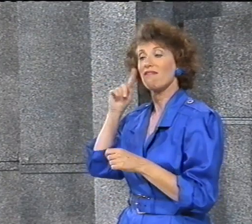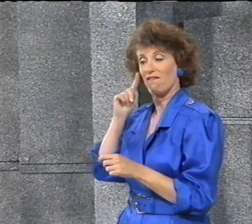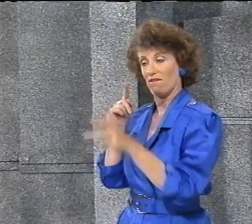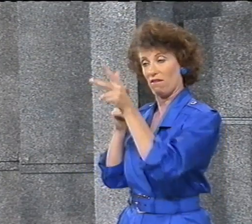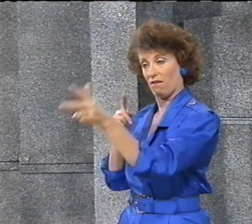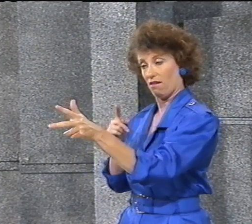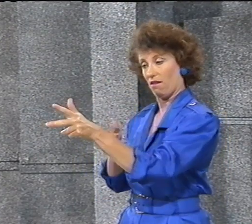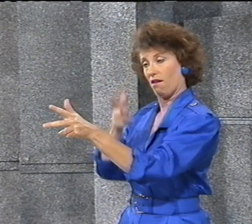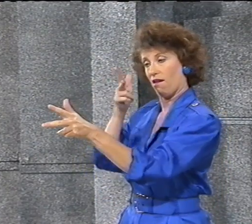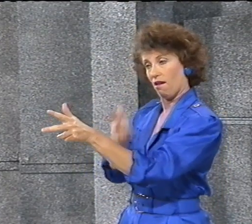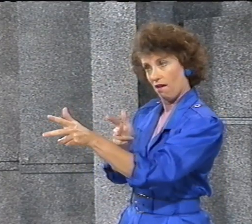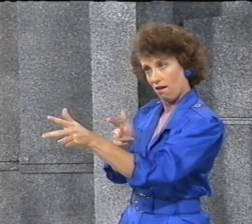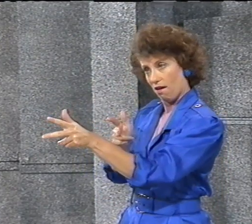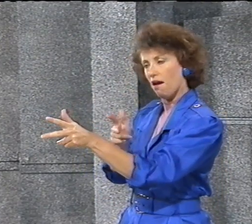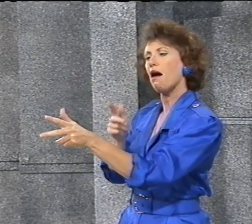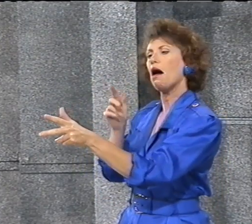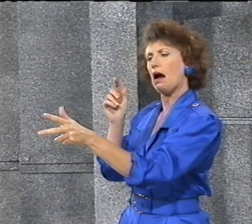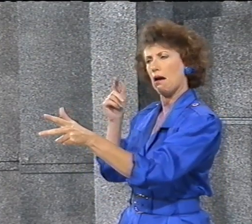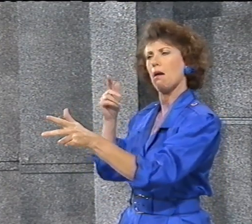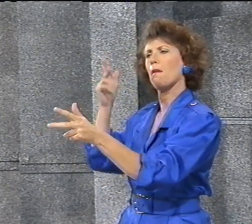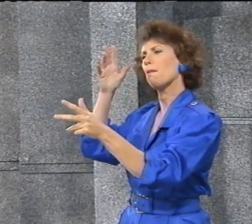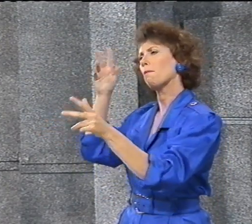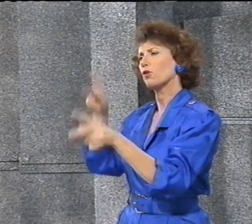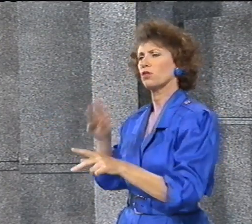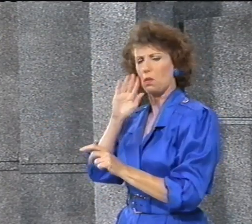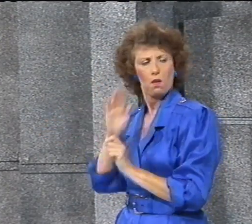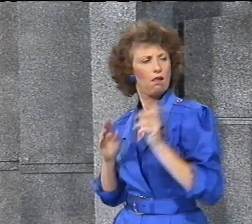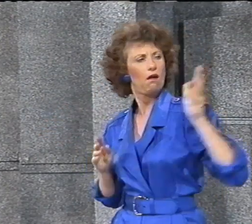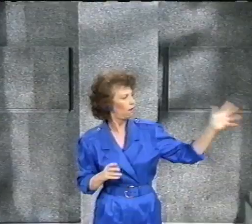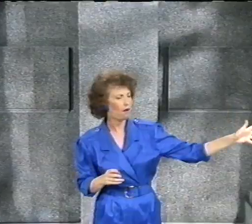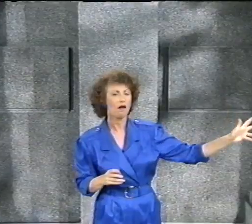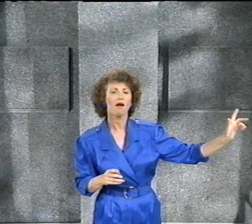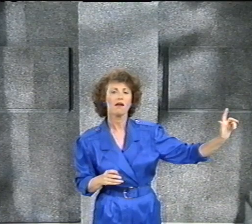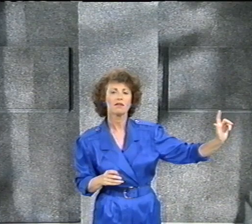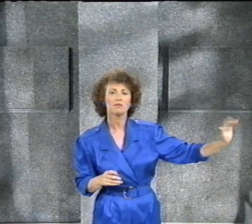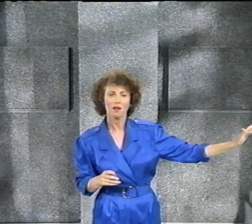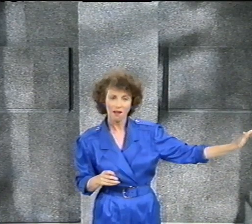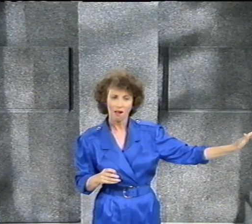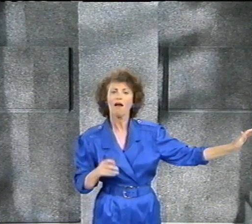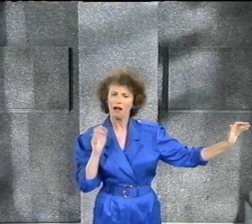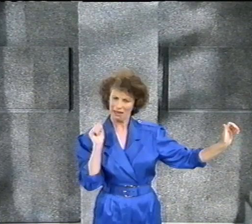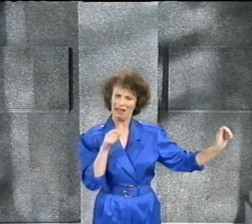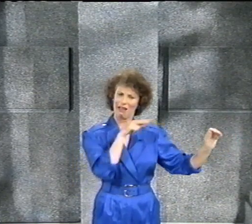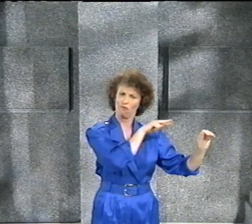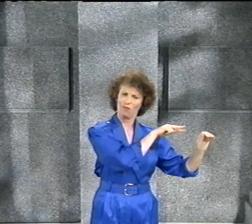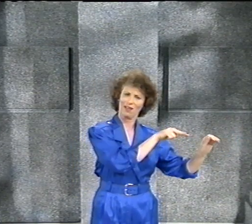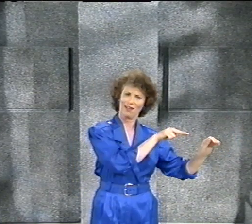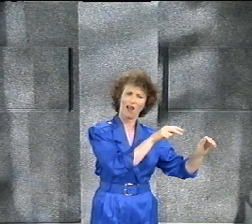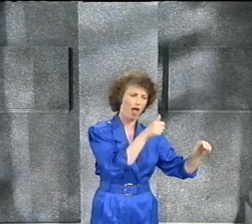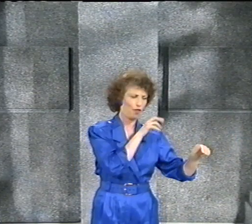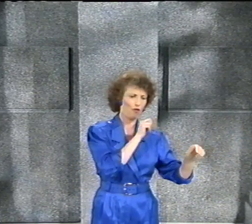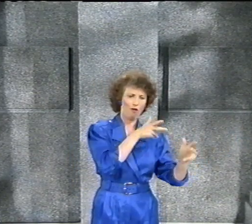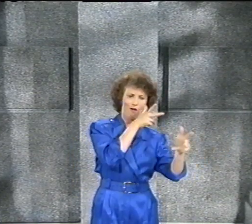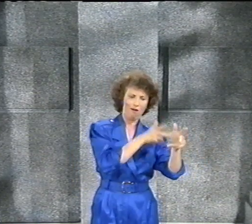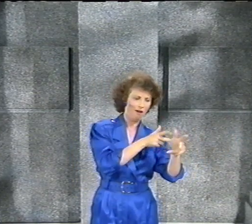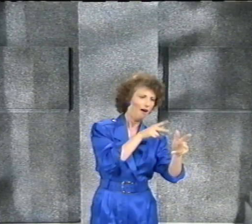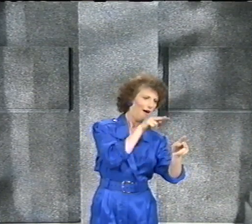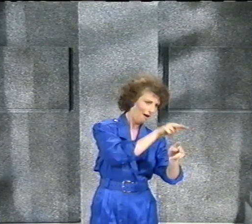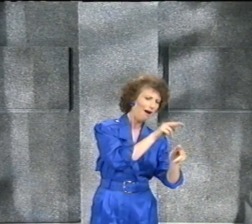to read the hand. You can be in a car and fingerspell out the window, and someone in a car behind you who knows the manual alphabet